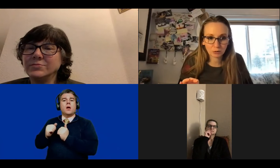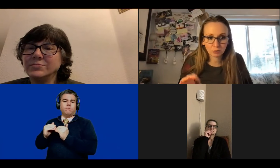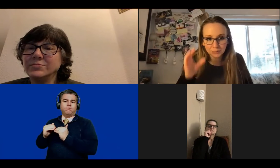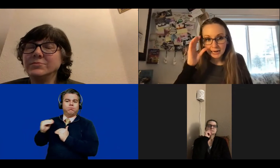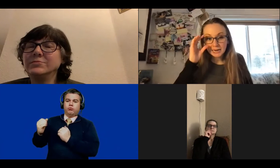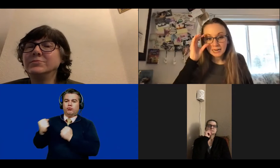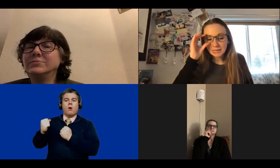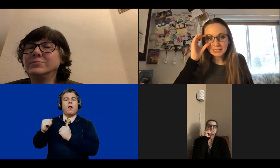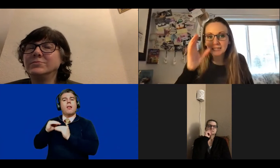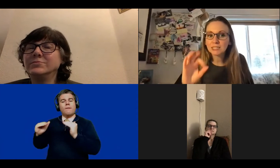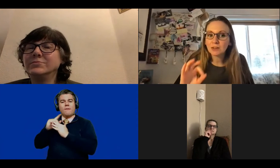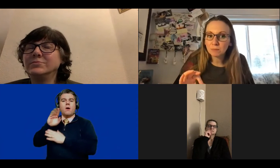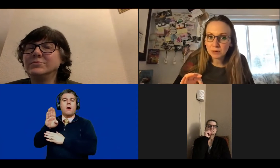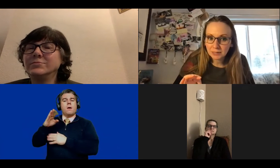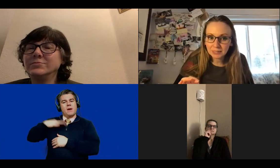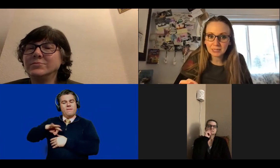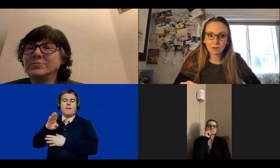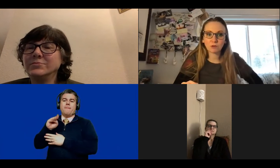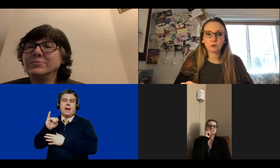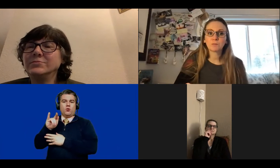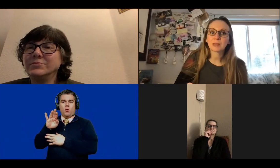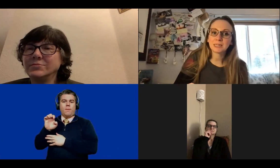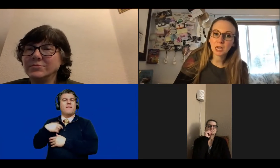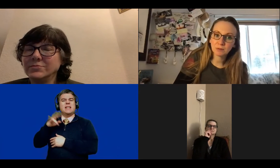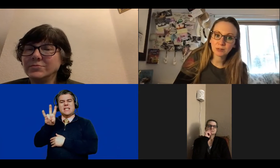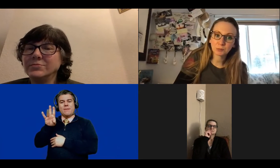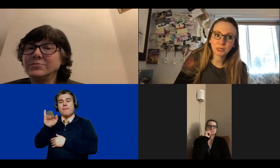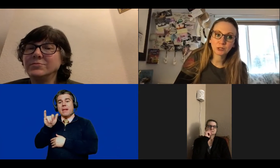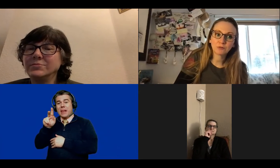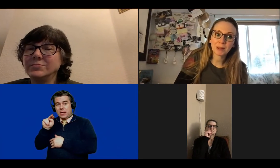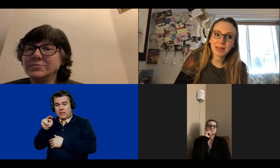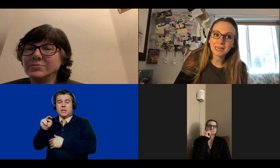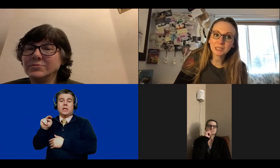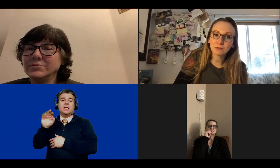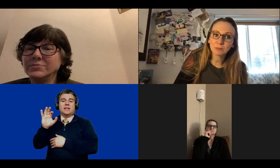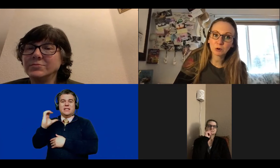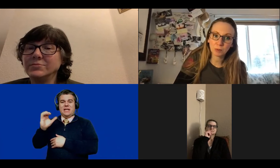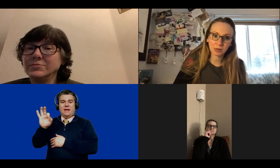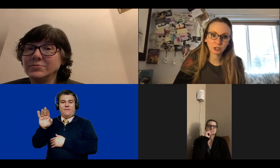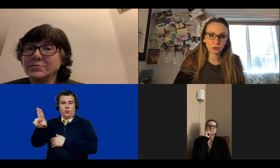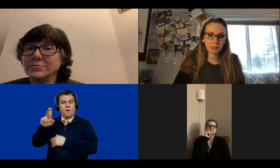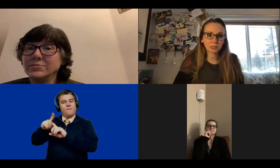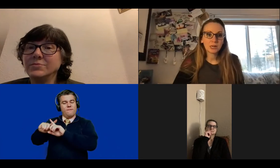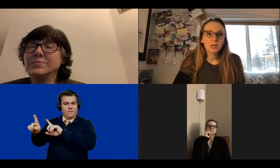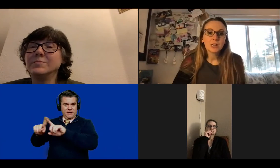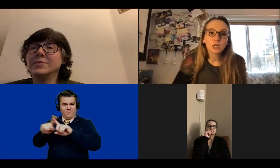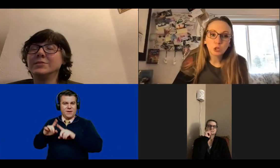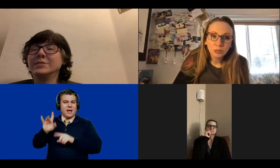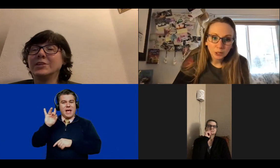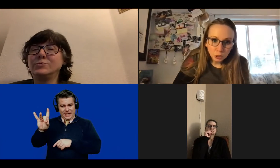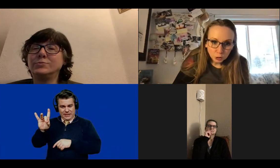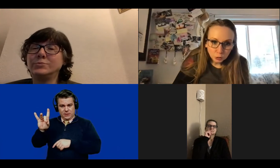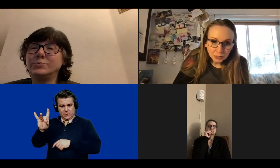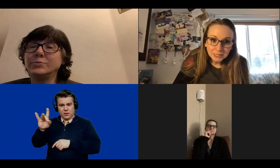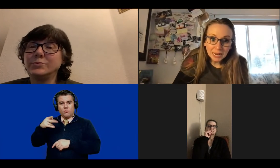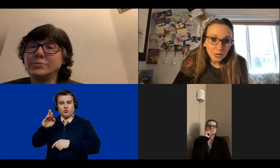beneficial microbes. It contains 7 billion CFU at time of expiration from 8 different probiotic strains,